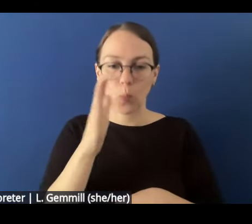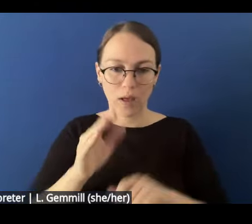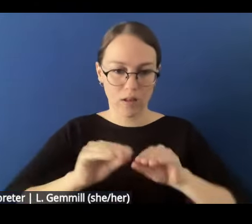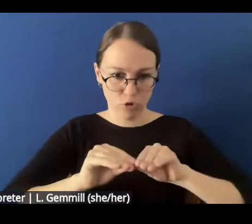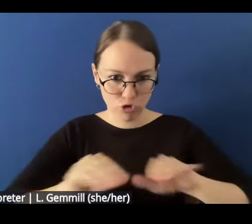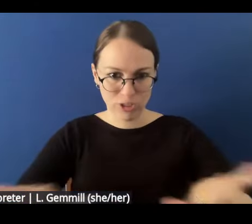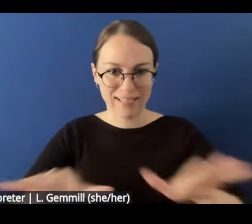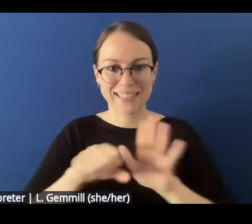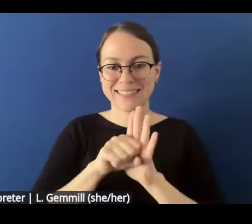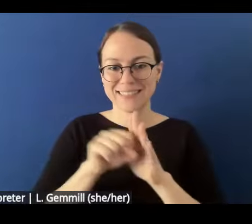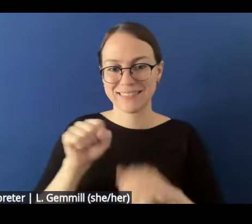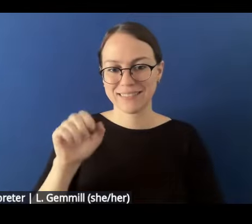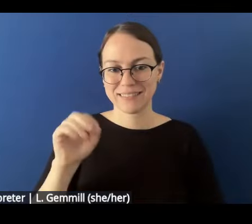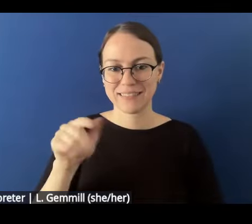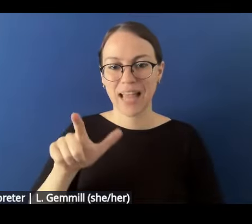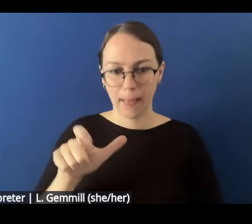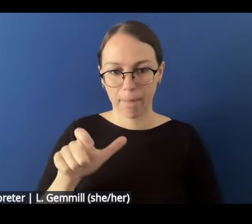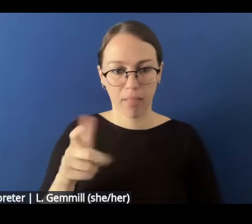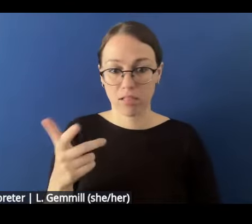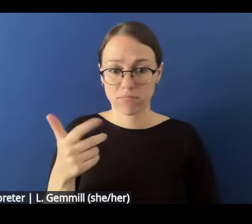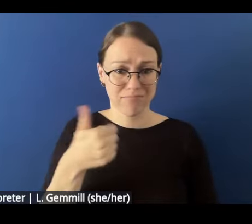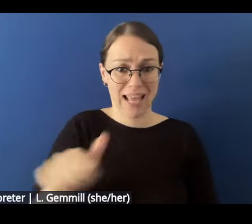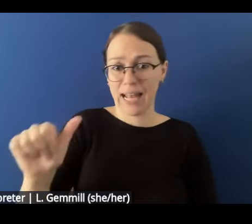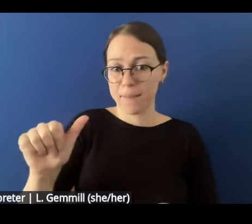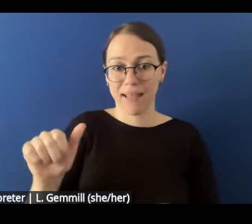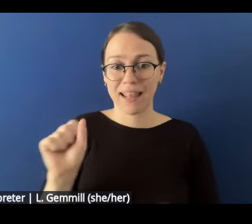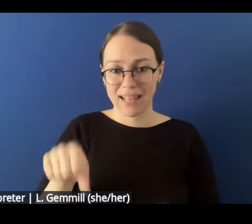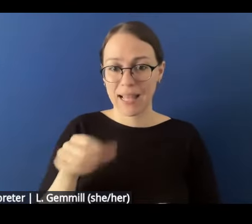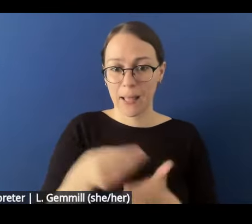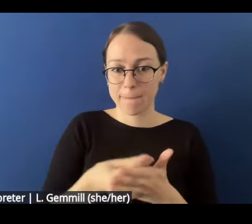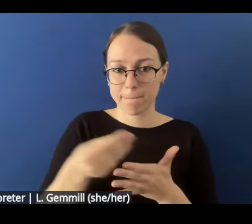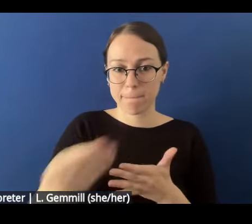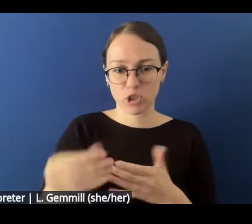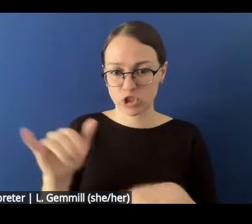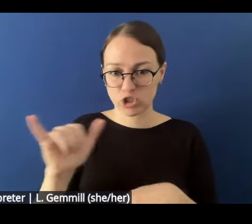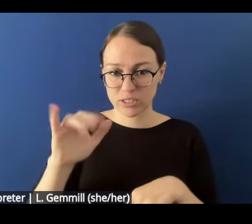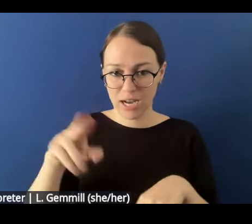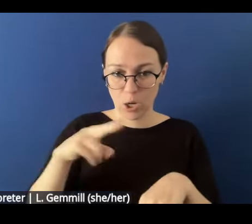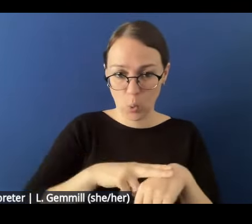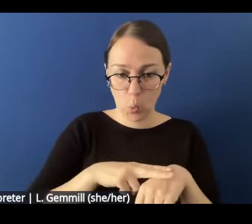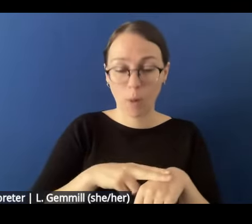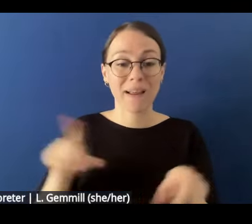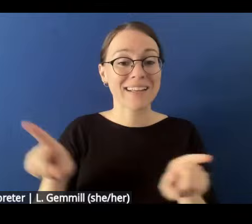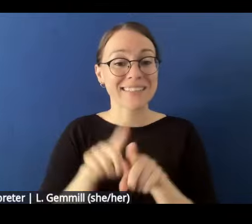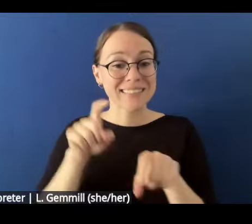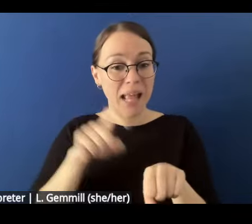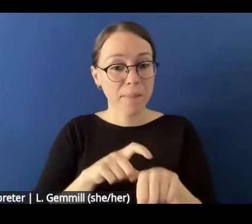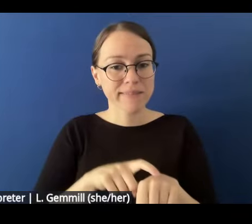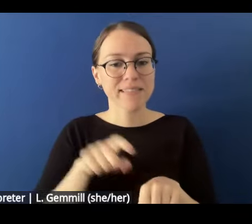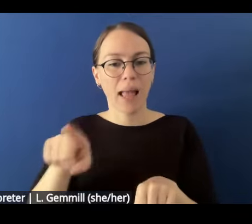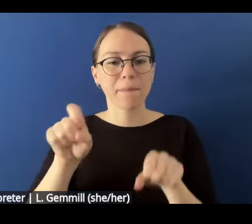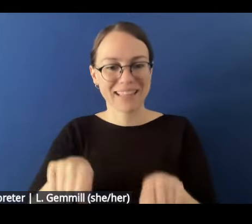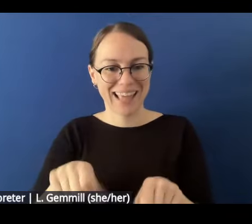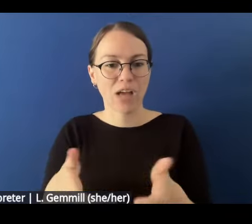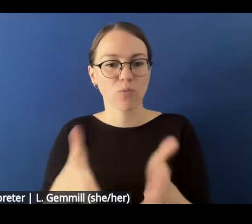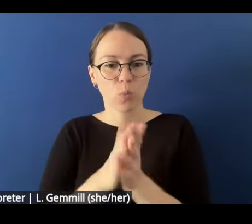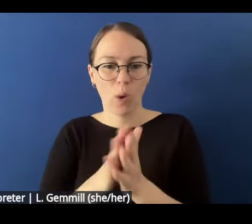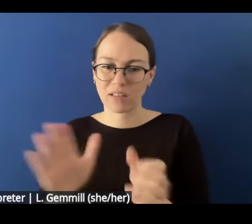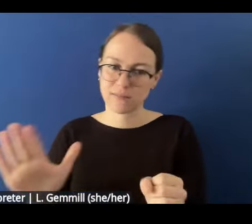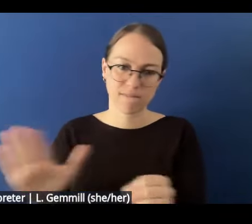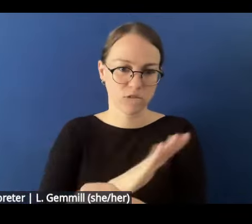for anybody to purchase it like we normally do. And at the same time, they also can request the entire filing for that candidate. We will have